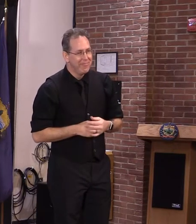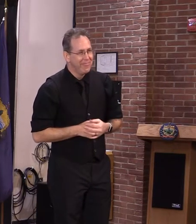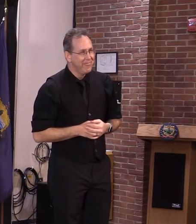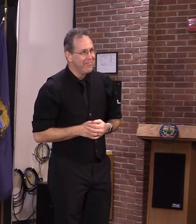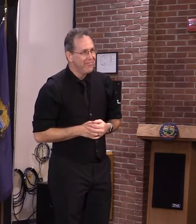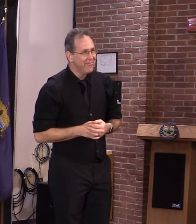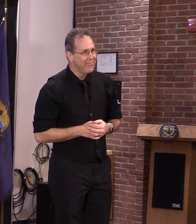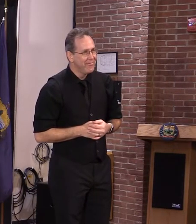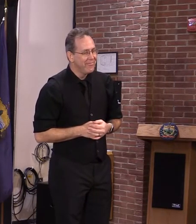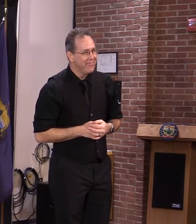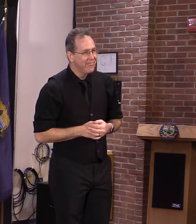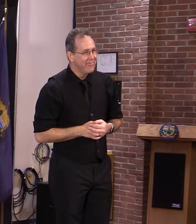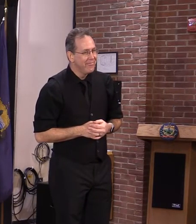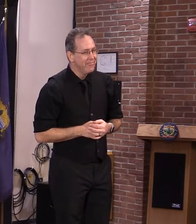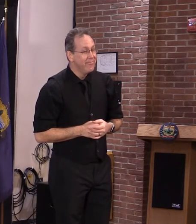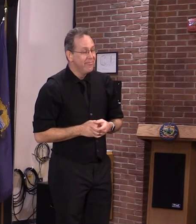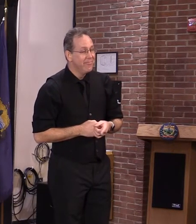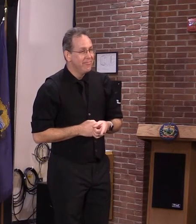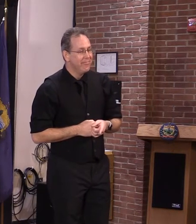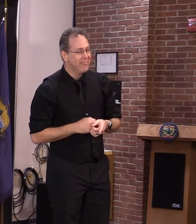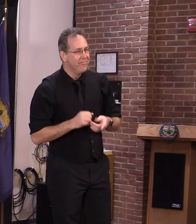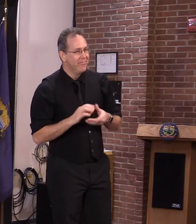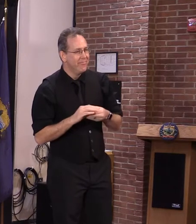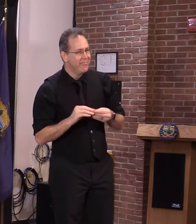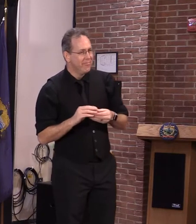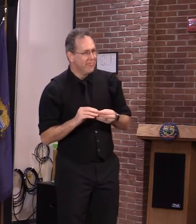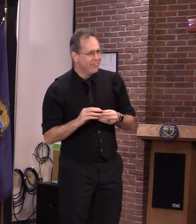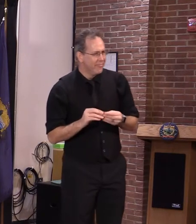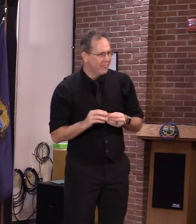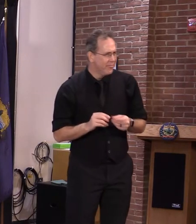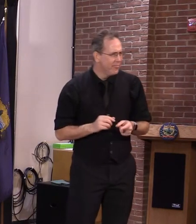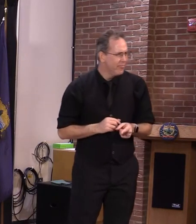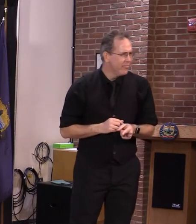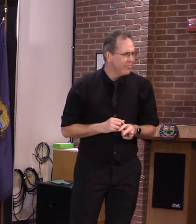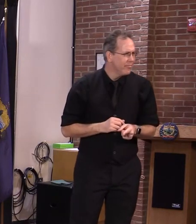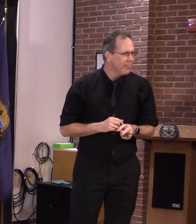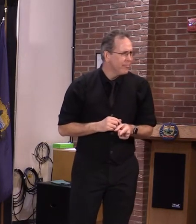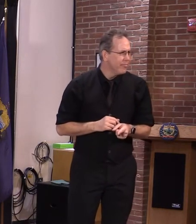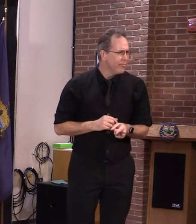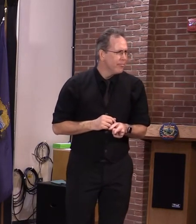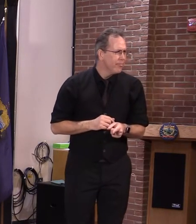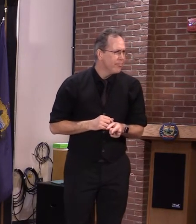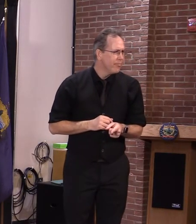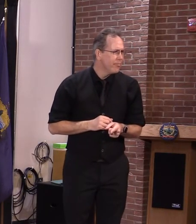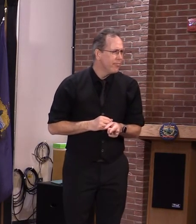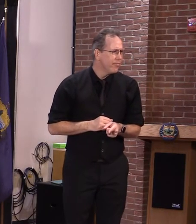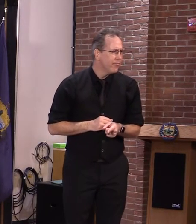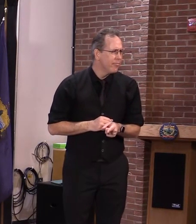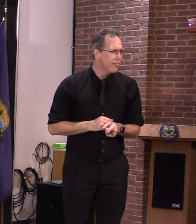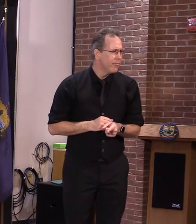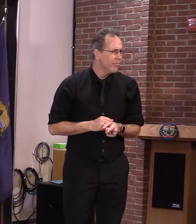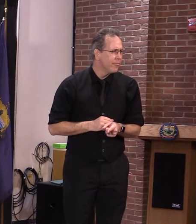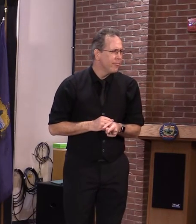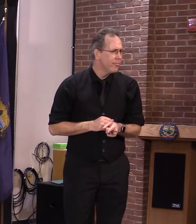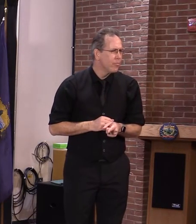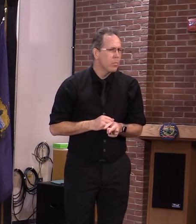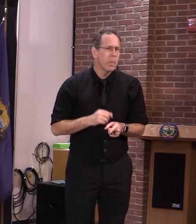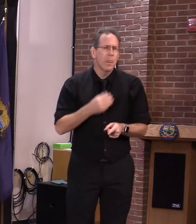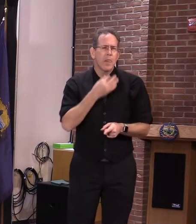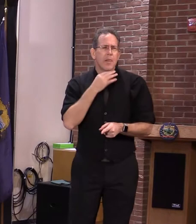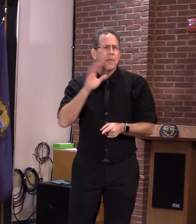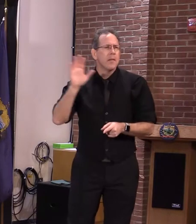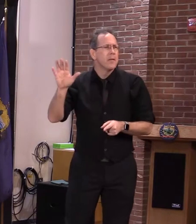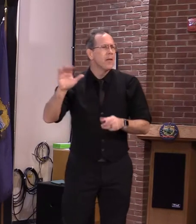Thanks, Jason. I'm trying to understand exactly what the protocol is when getting information from